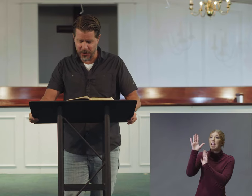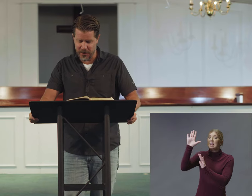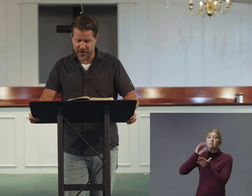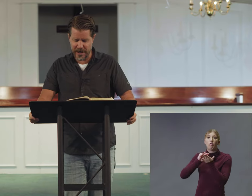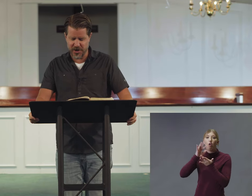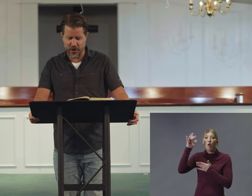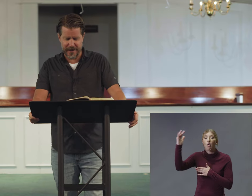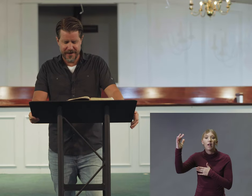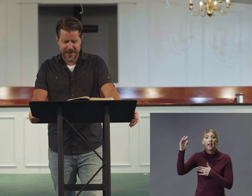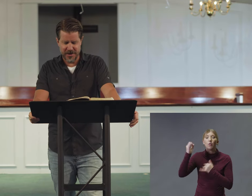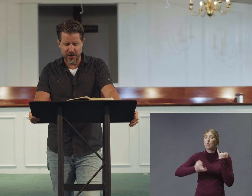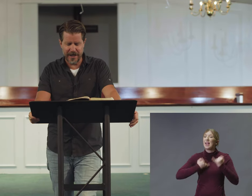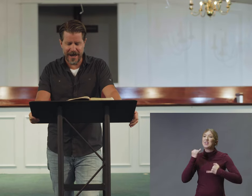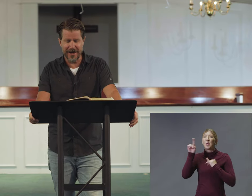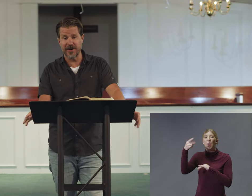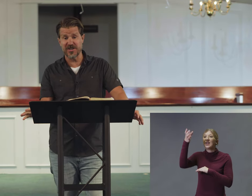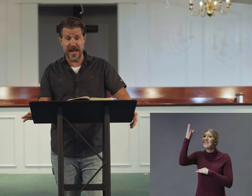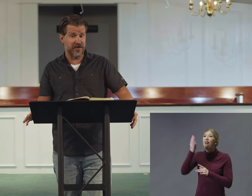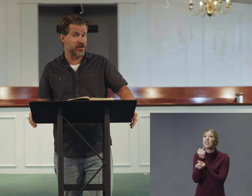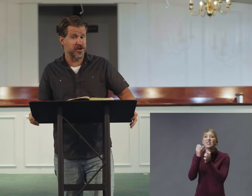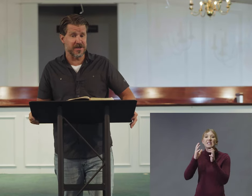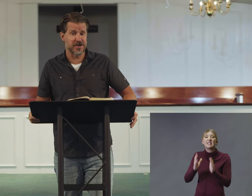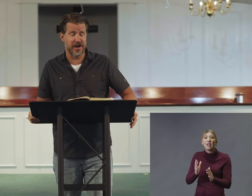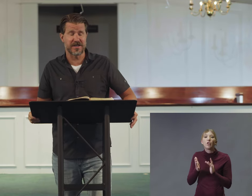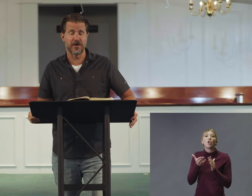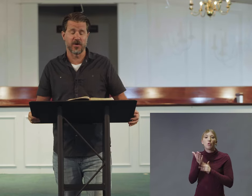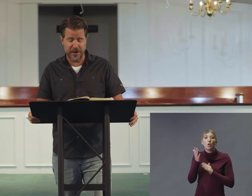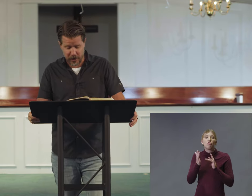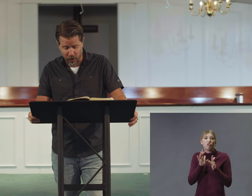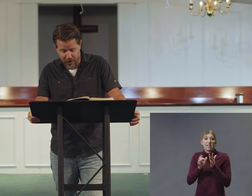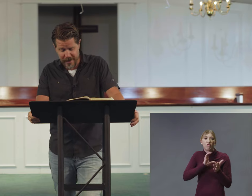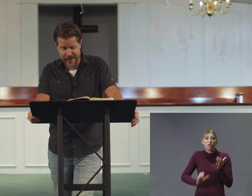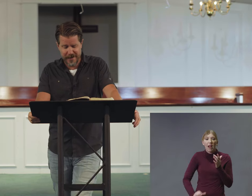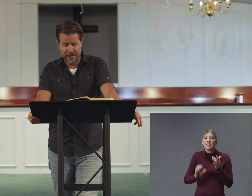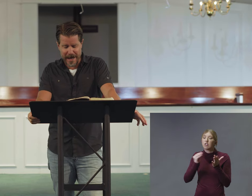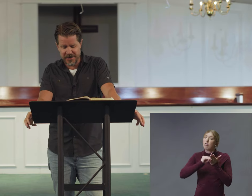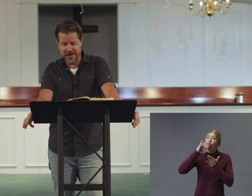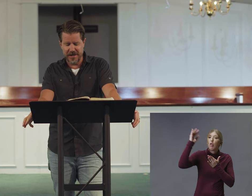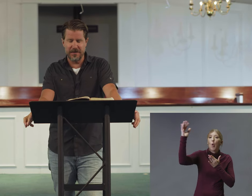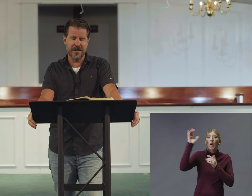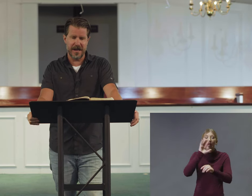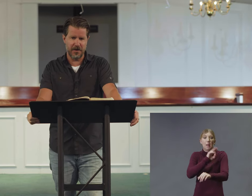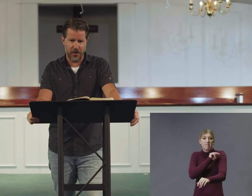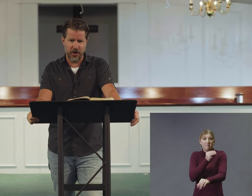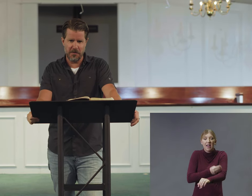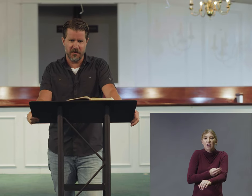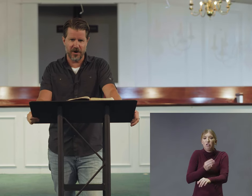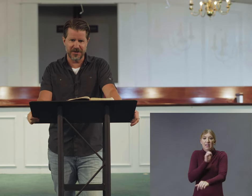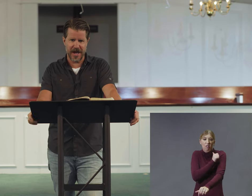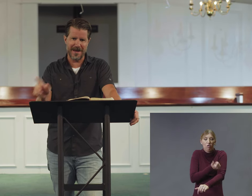his glory with great joy, to the only God, our Savior, through Jesus Christ, our Lord, be glory, majesty, dominion, and